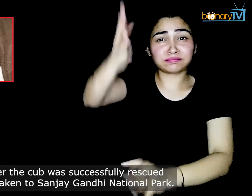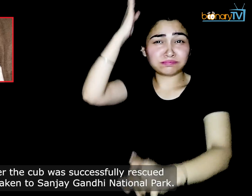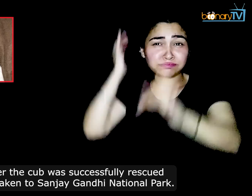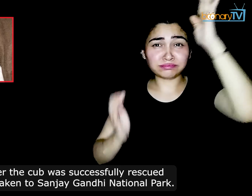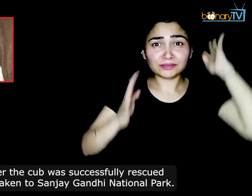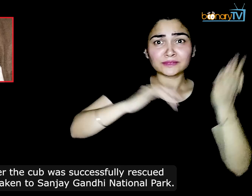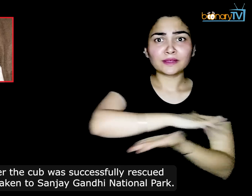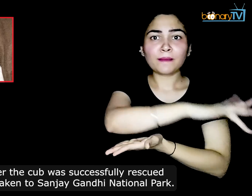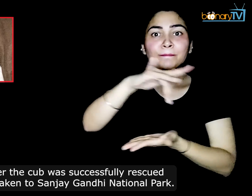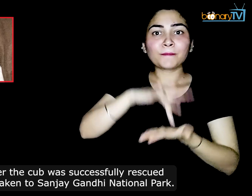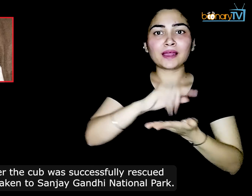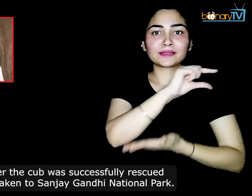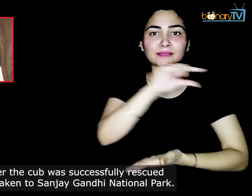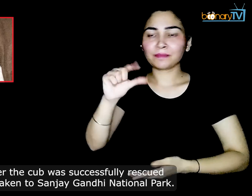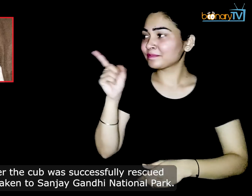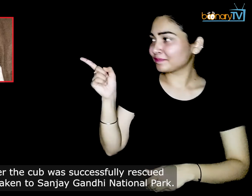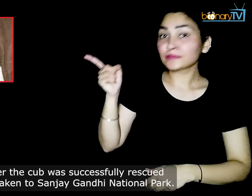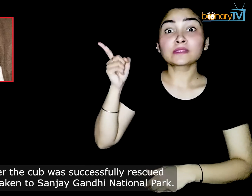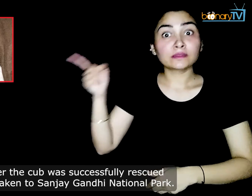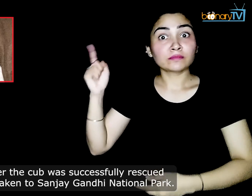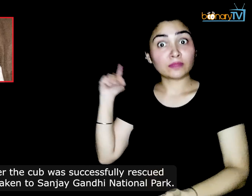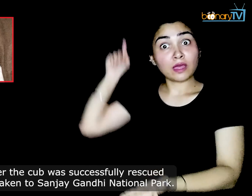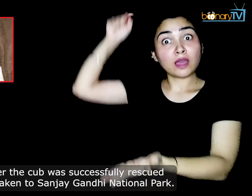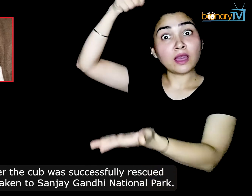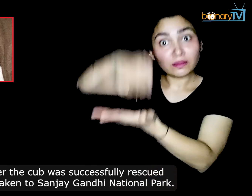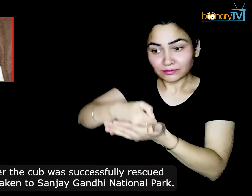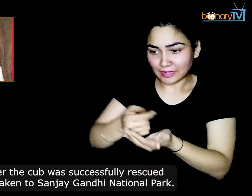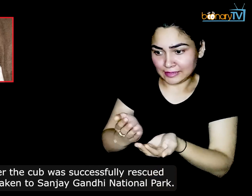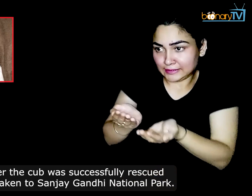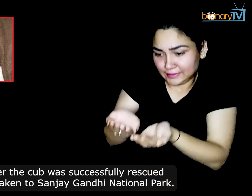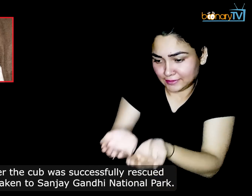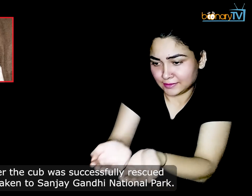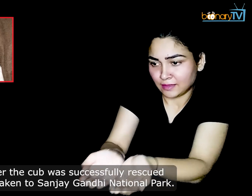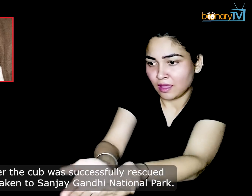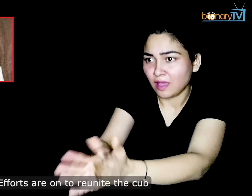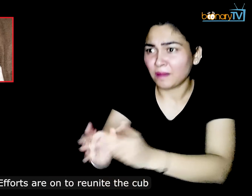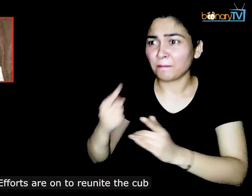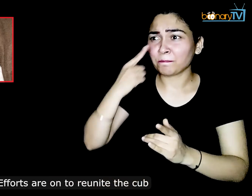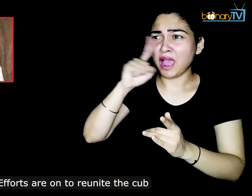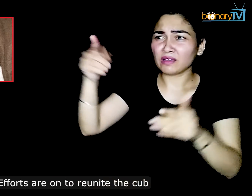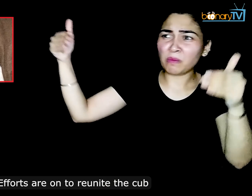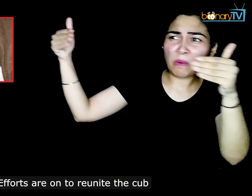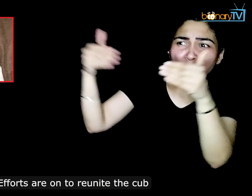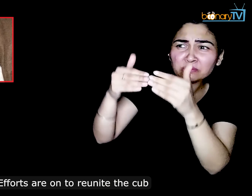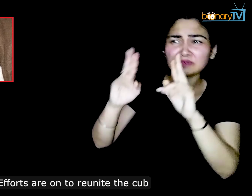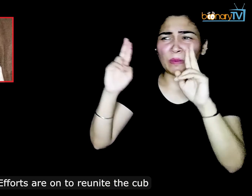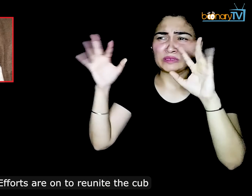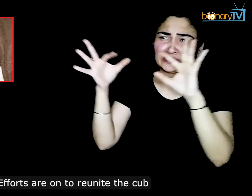cub was successfully rescued and taken to Sanjay Gandhi National Park. Efforts are on to reunite the cub